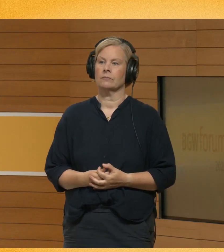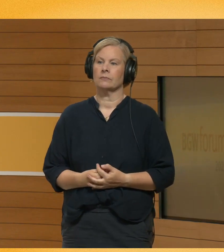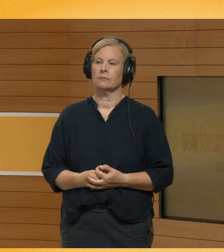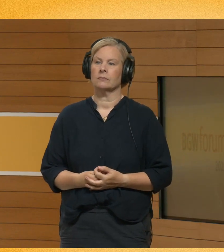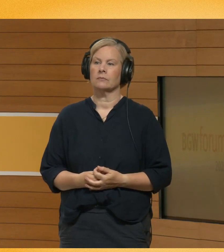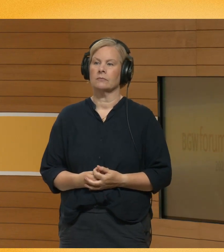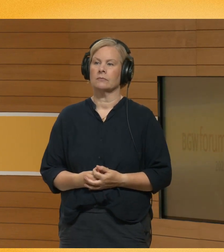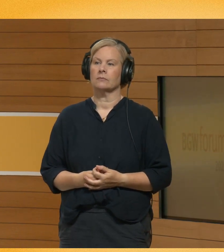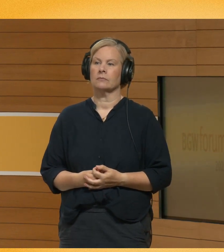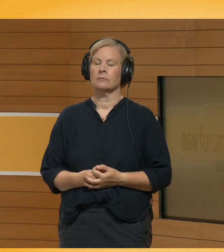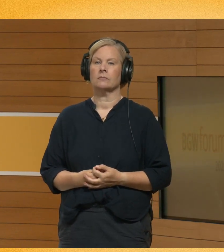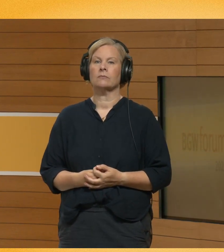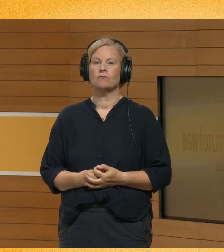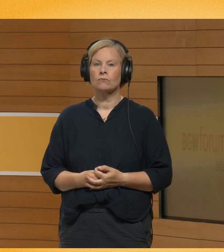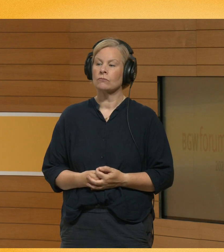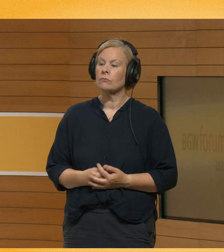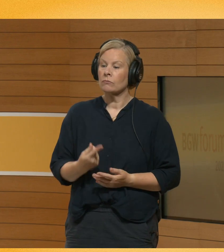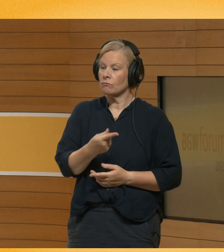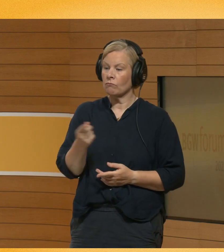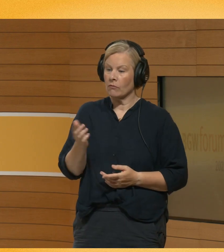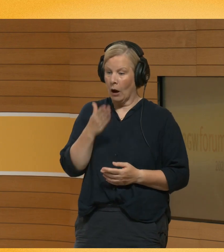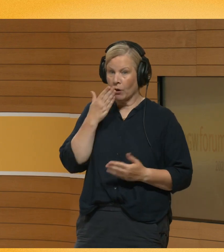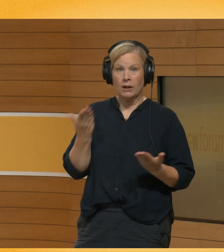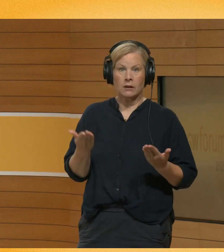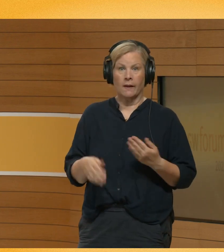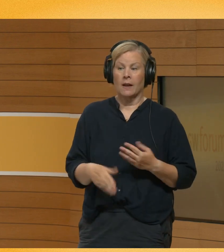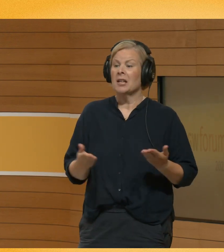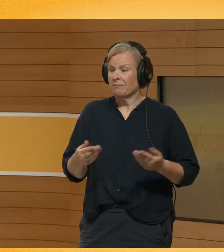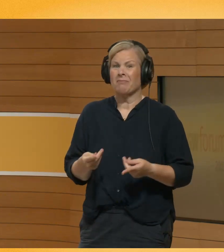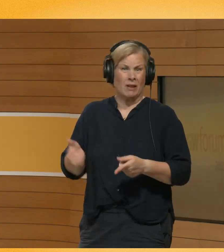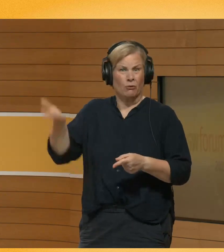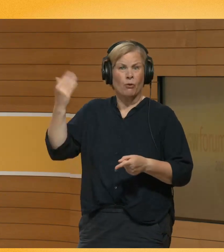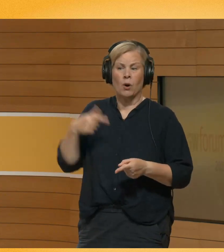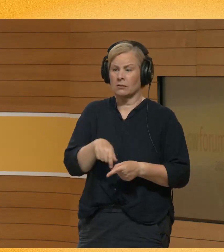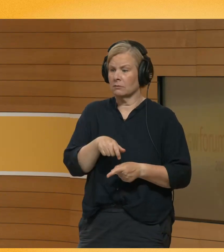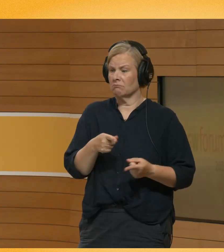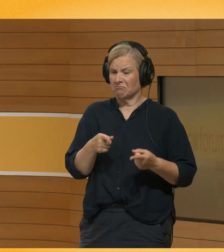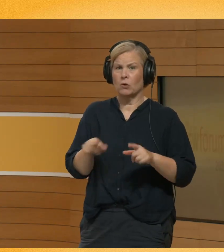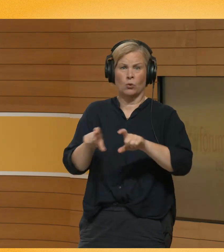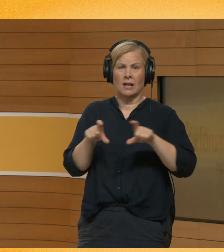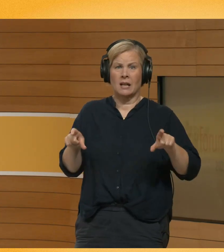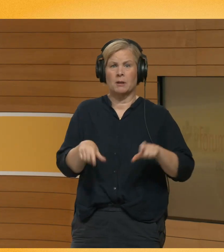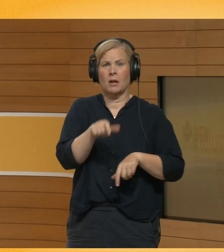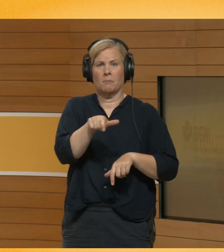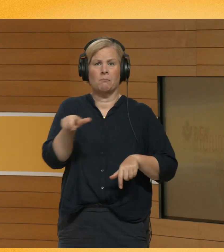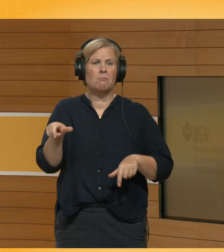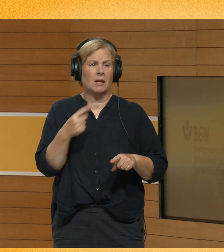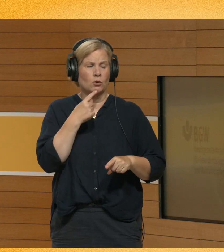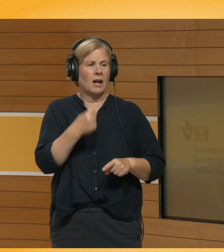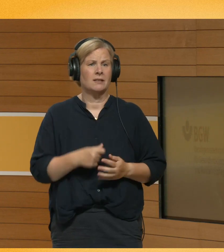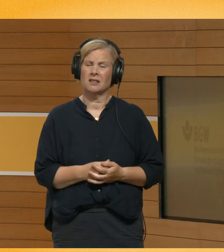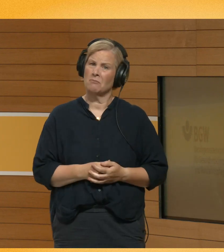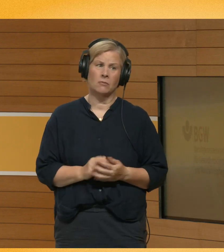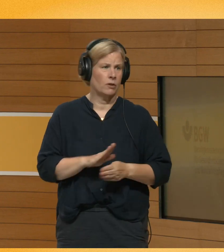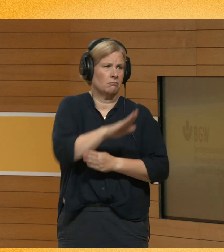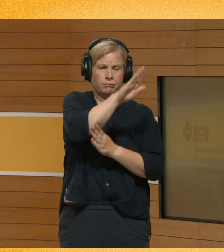advancement within our organisation. But when we actually pulled the data, there actually were an awful lot